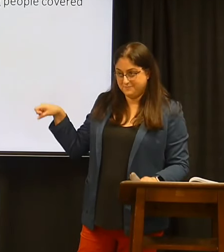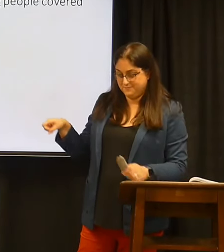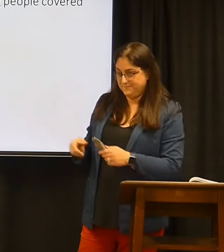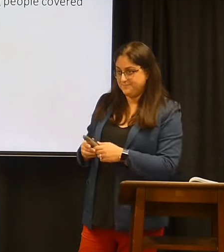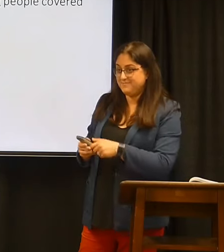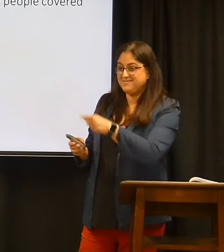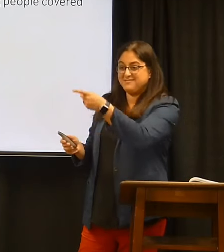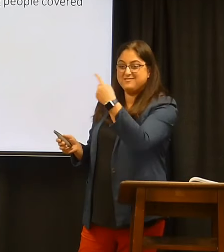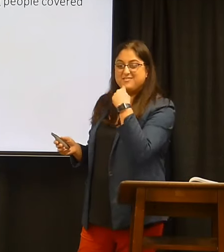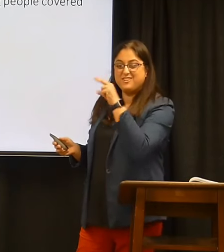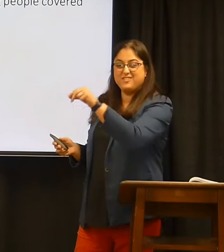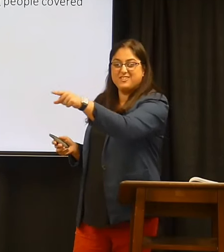What do you think?